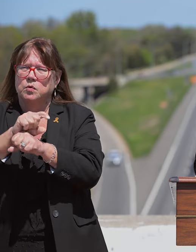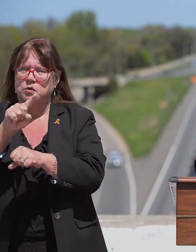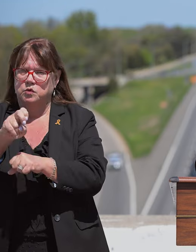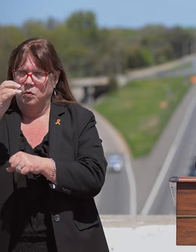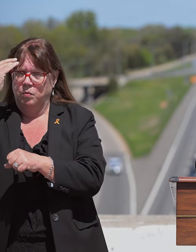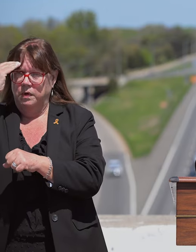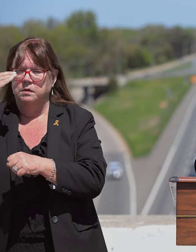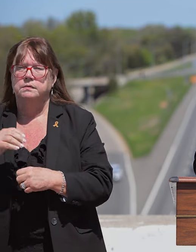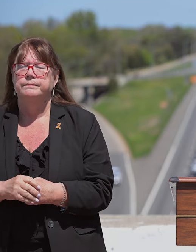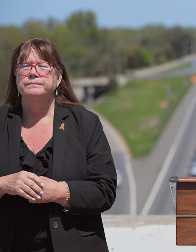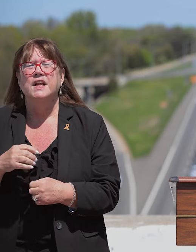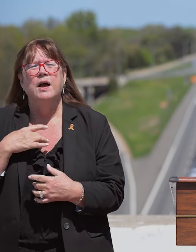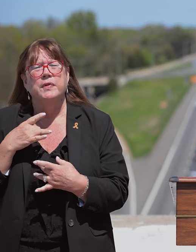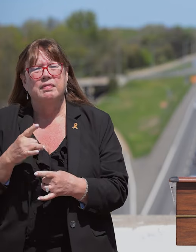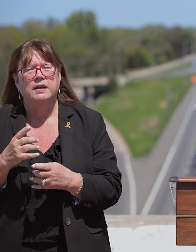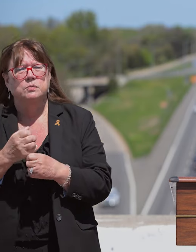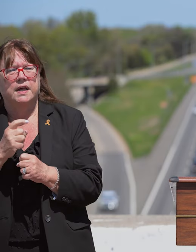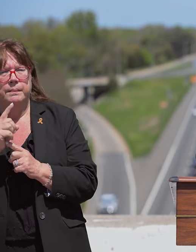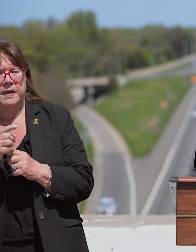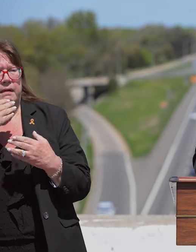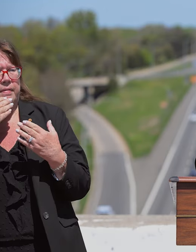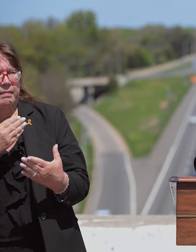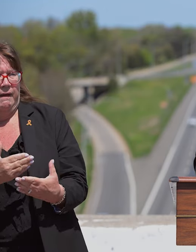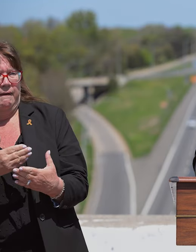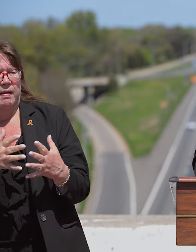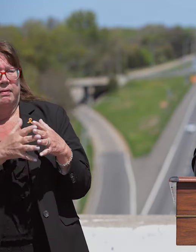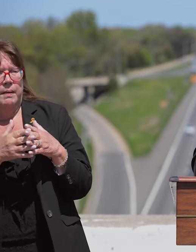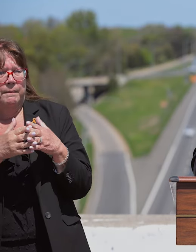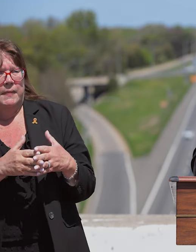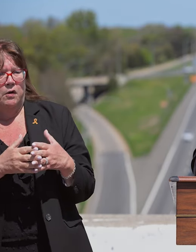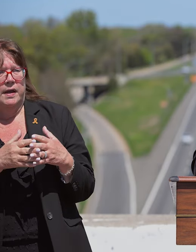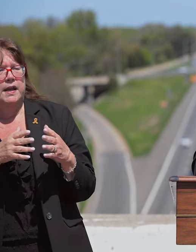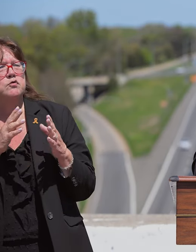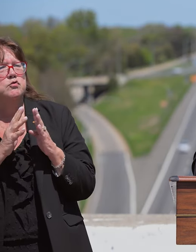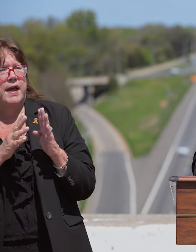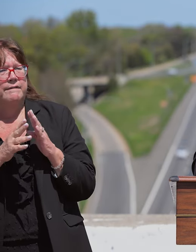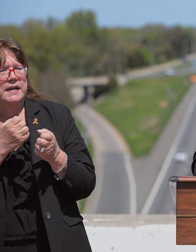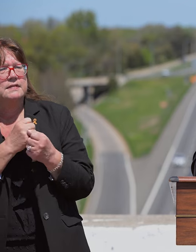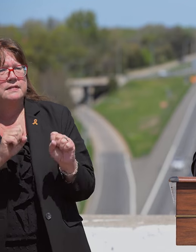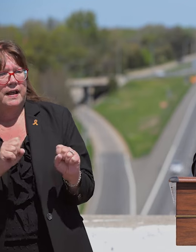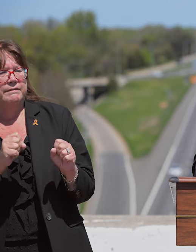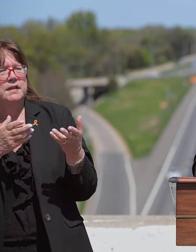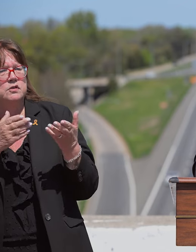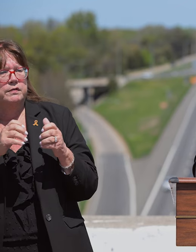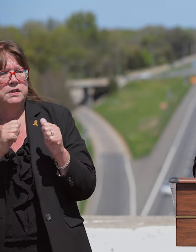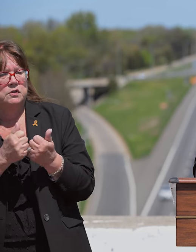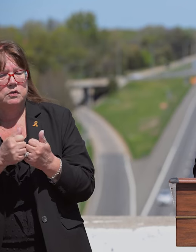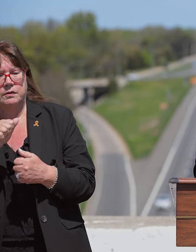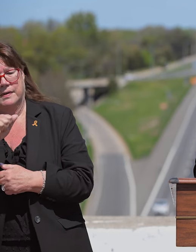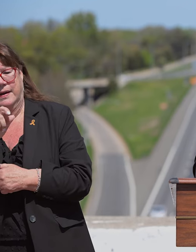awareness. I'd like to take a moment to thank the American Traffic Safety Services Association, or